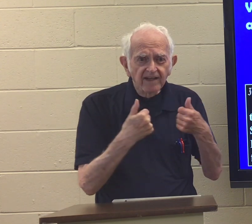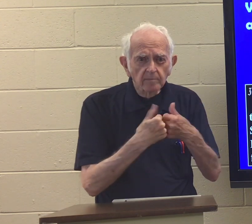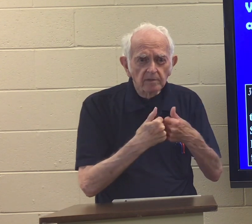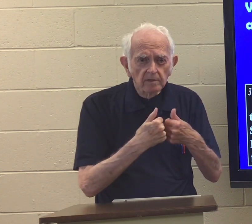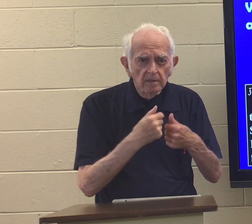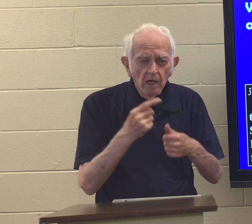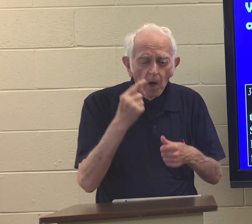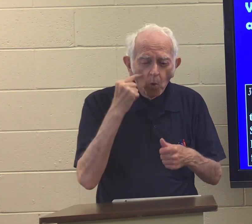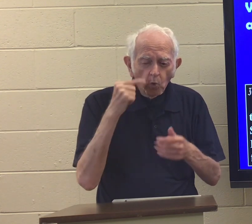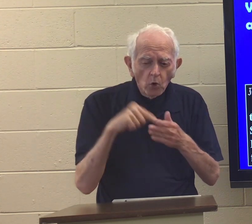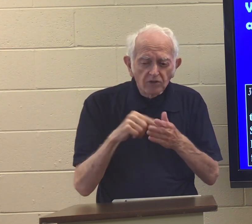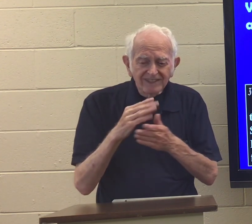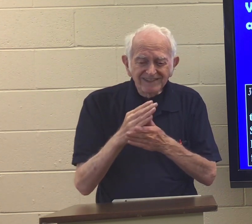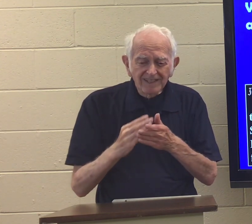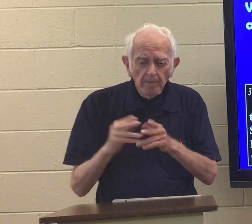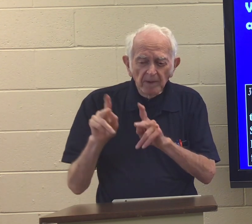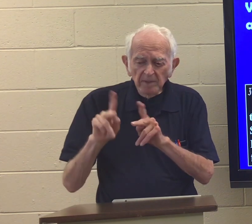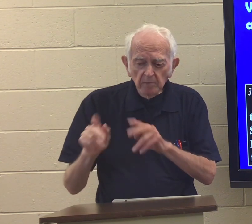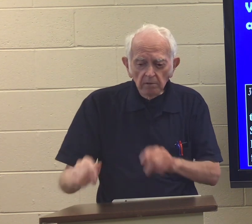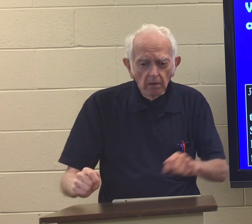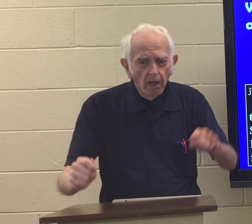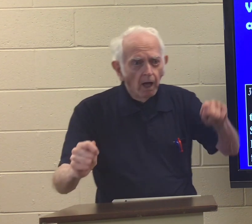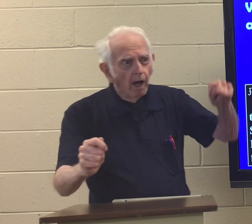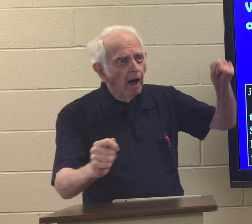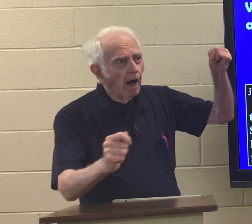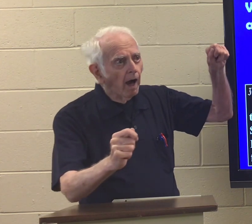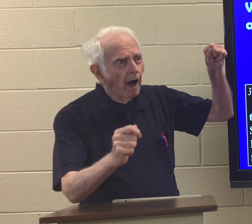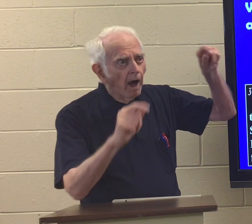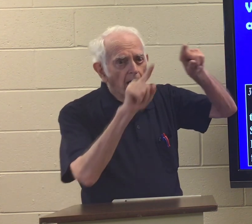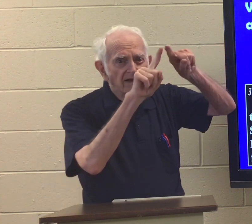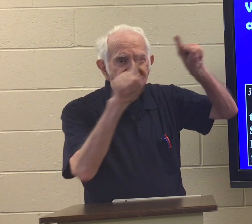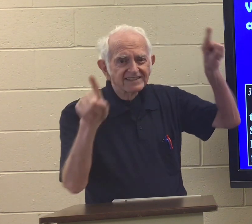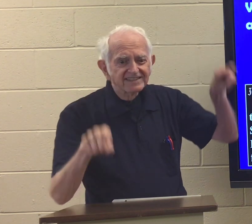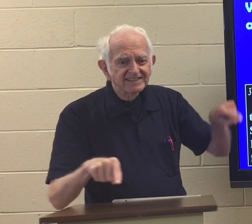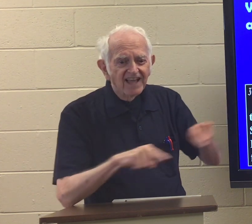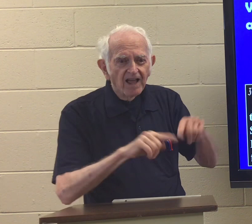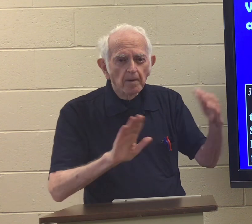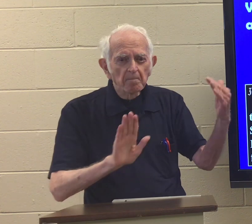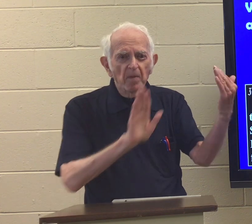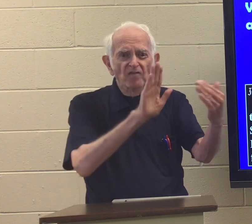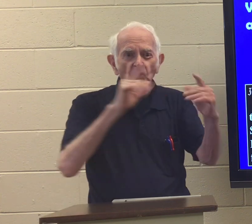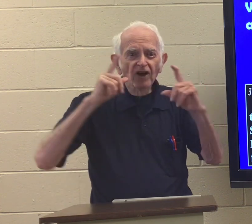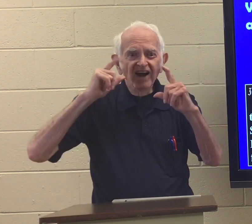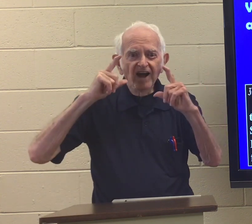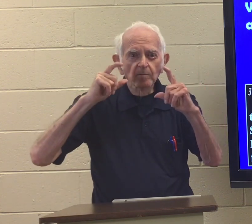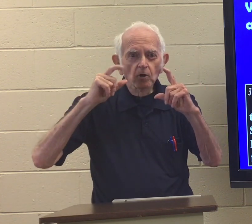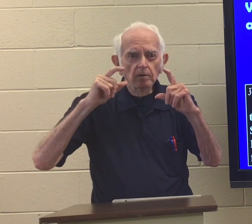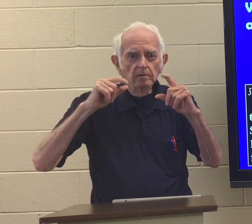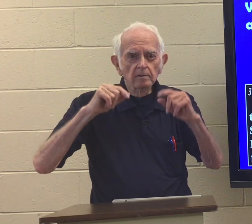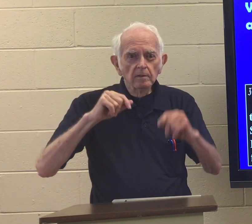games, you notice that some of the people hold up signs that say, in front of the camera, that